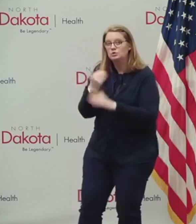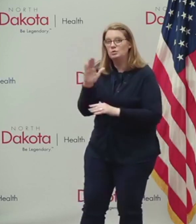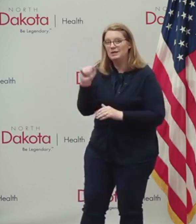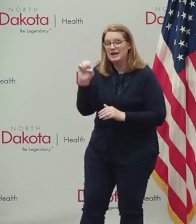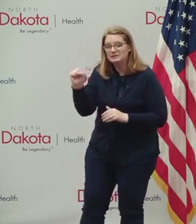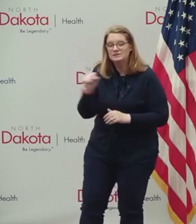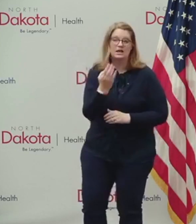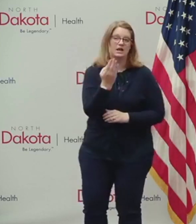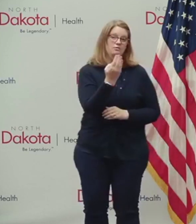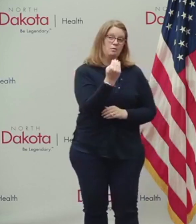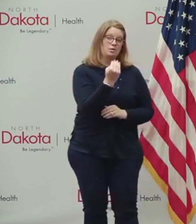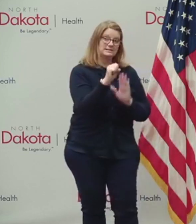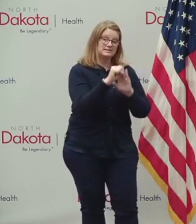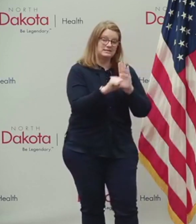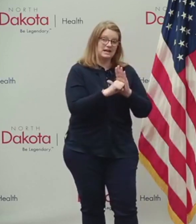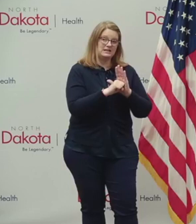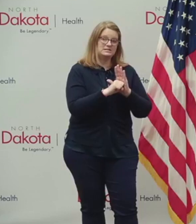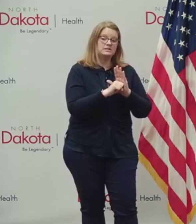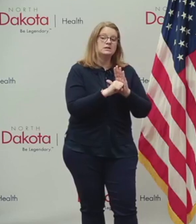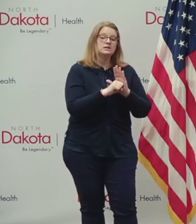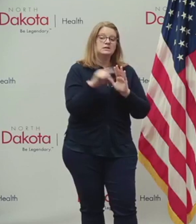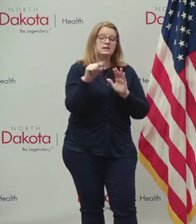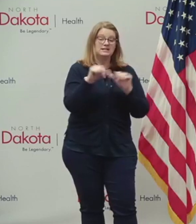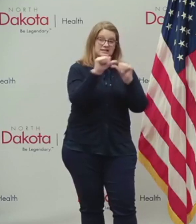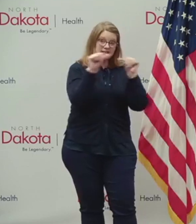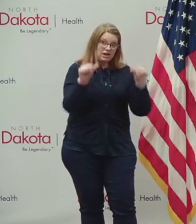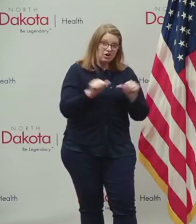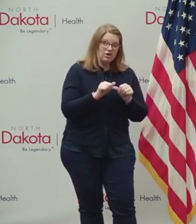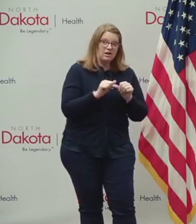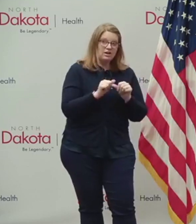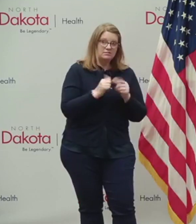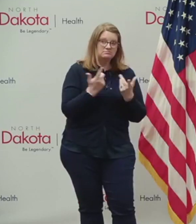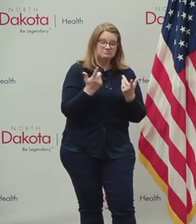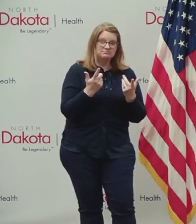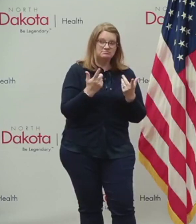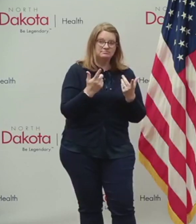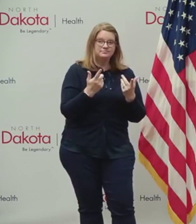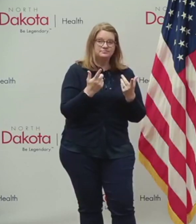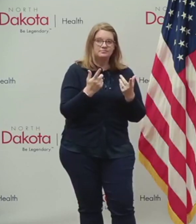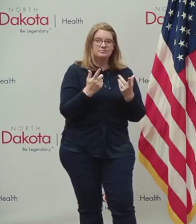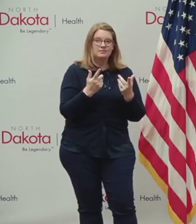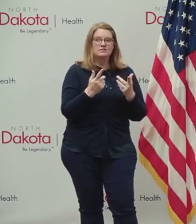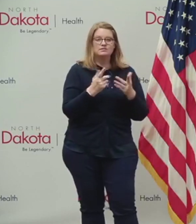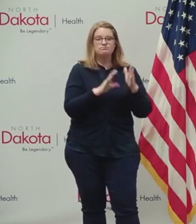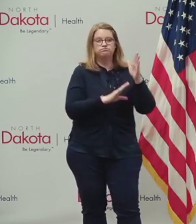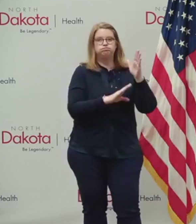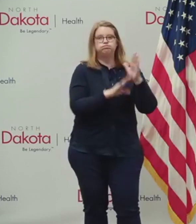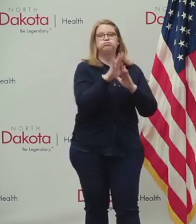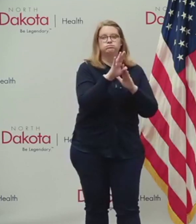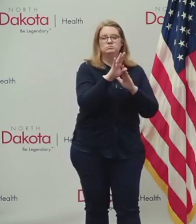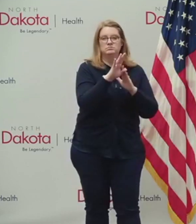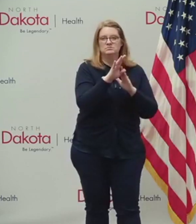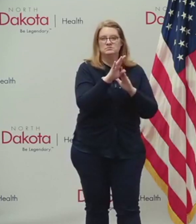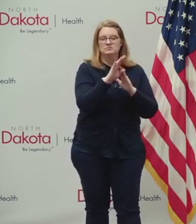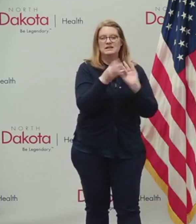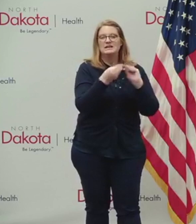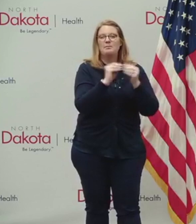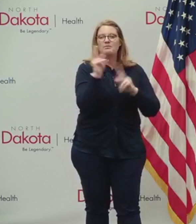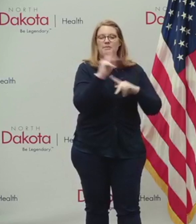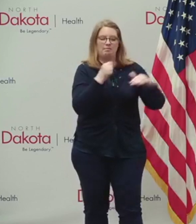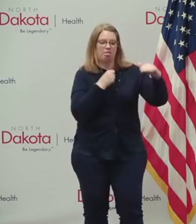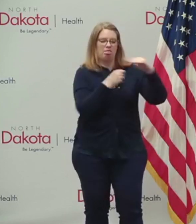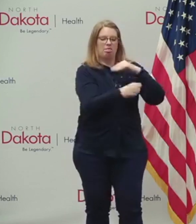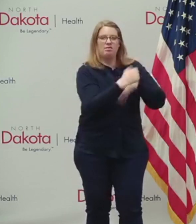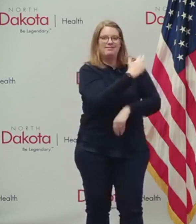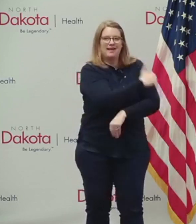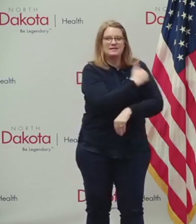14 states in this region and around the country also had peak hospitalizations during the entire